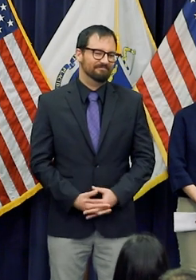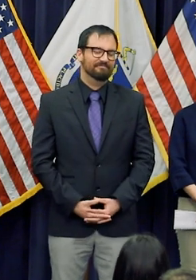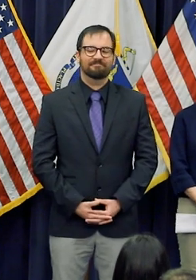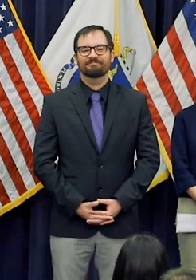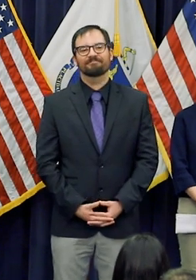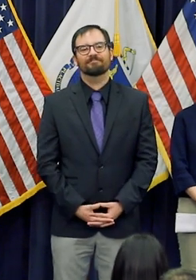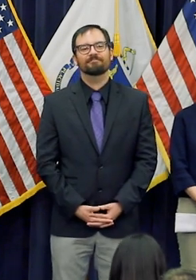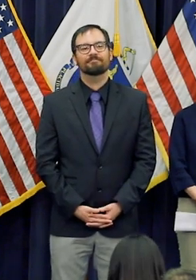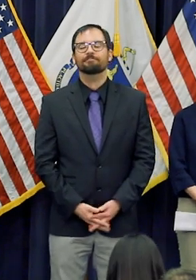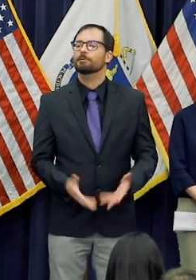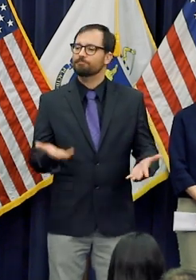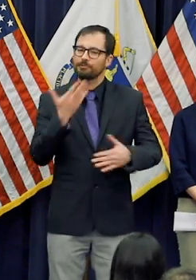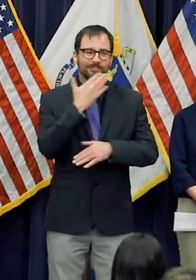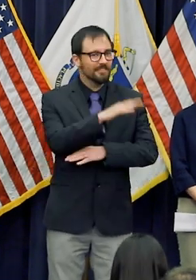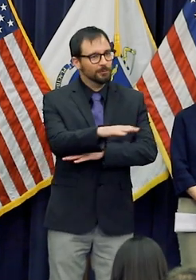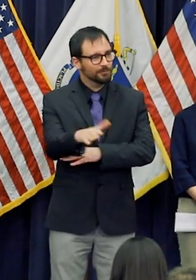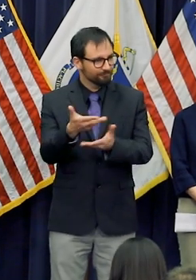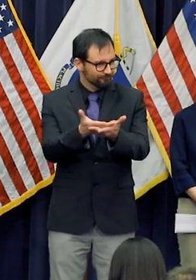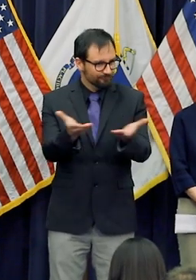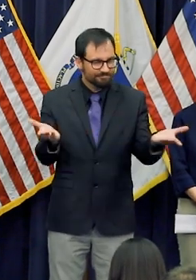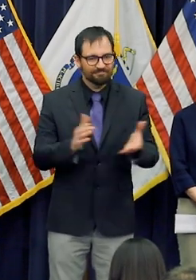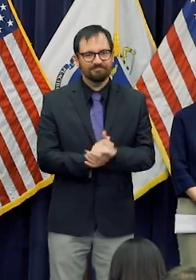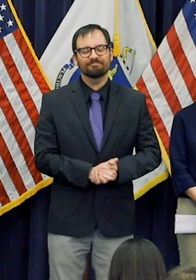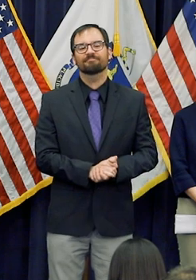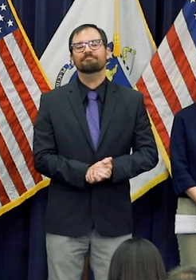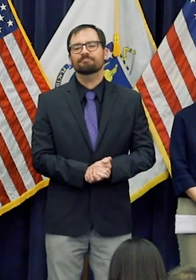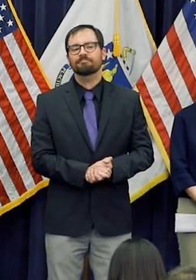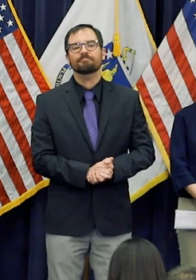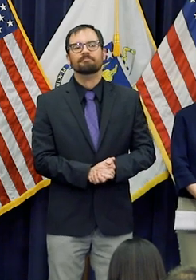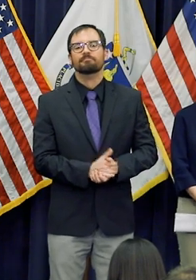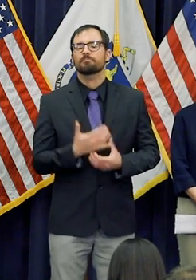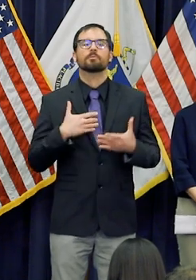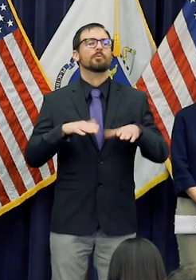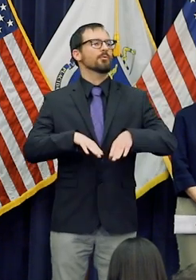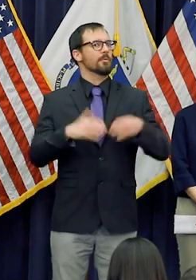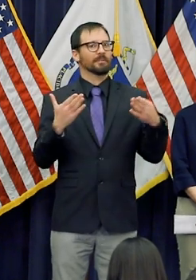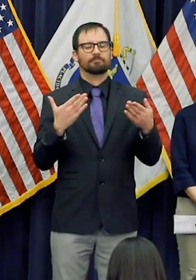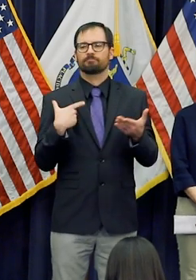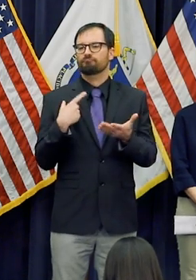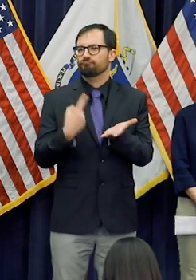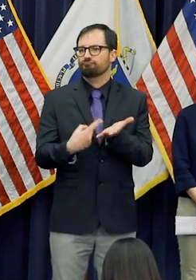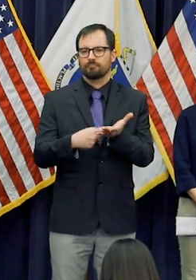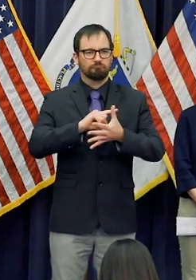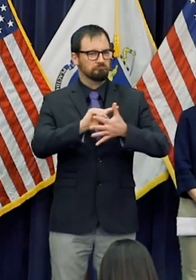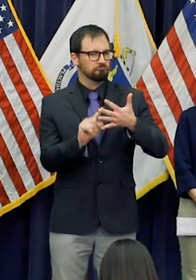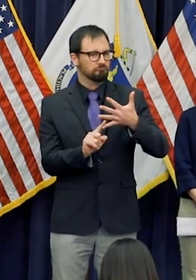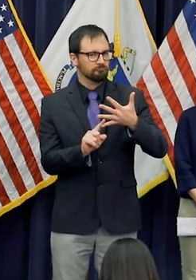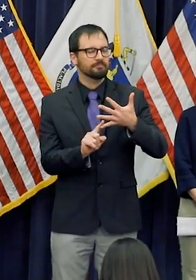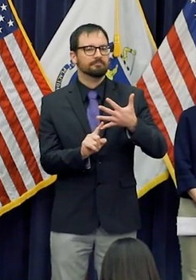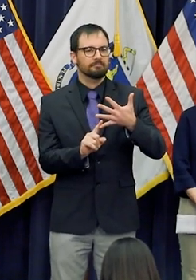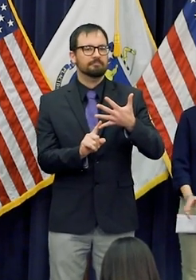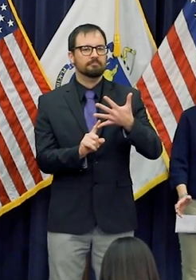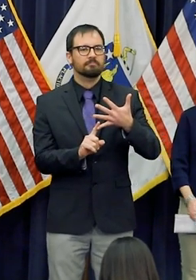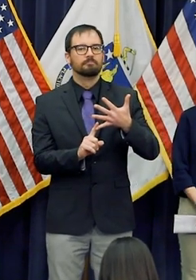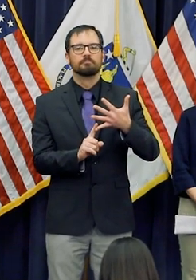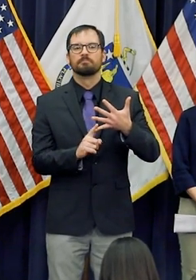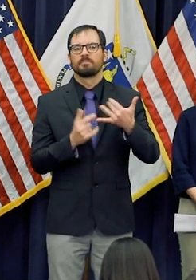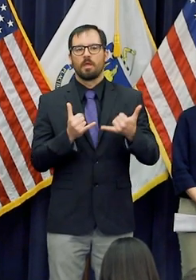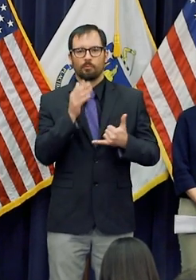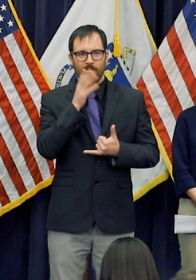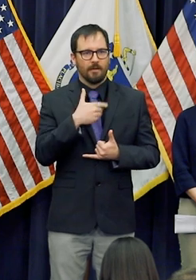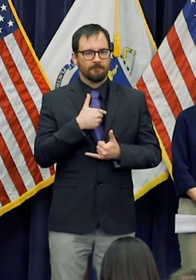So good afternoon, everybody. I want to start off today with a few announcements about steps we're taking to enhance our healthcare system's